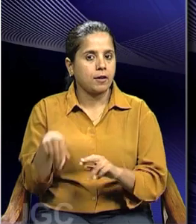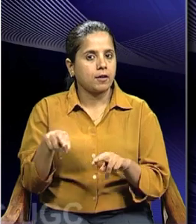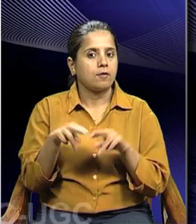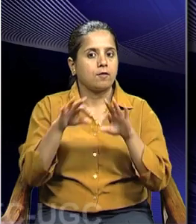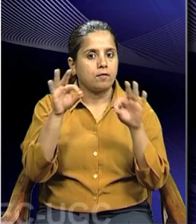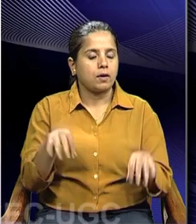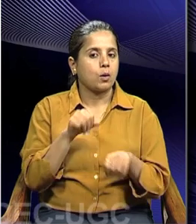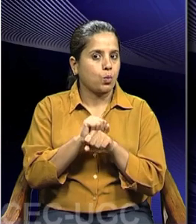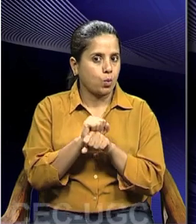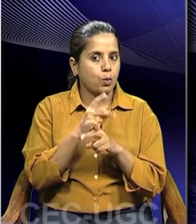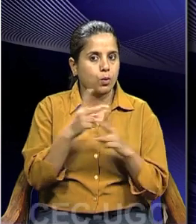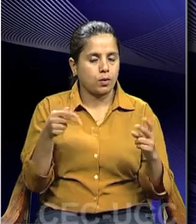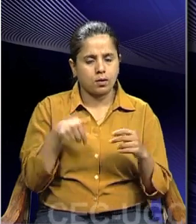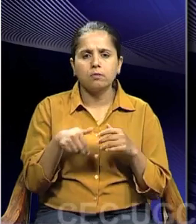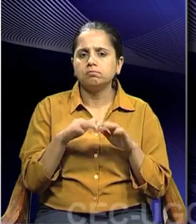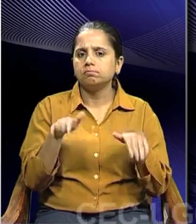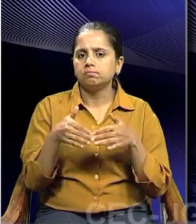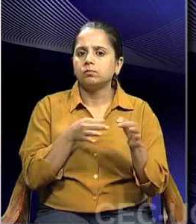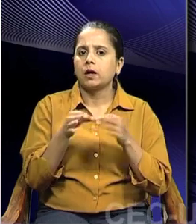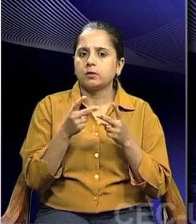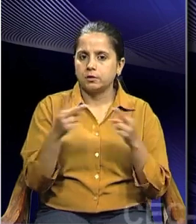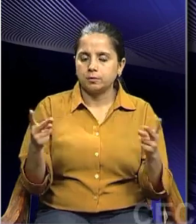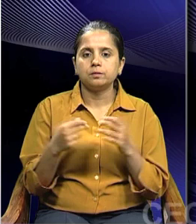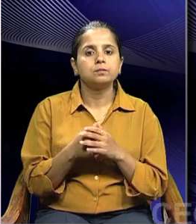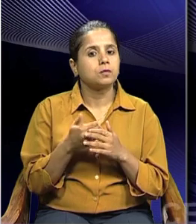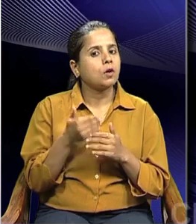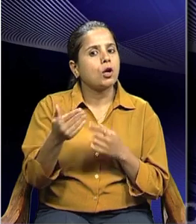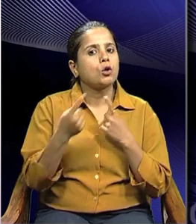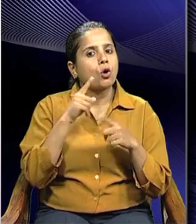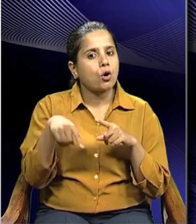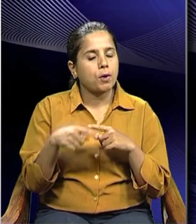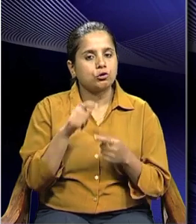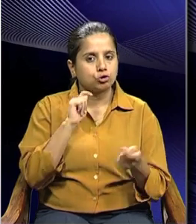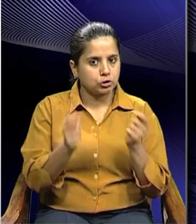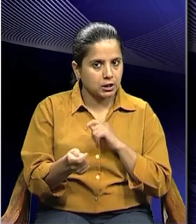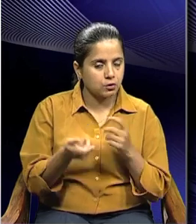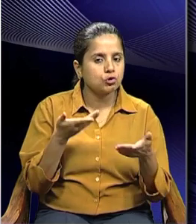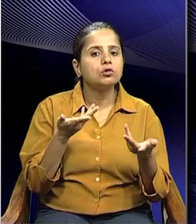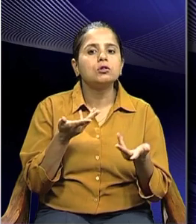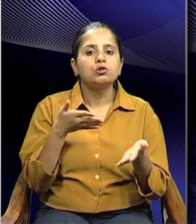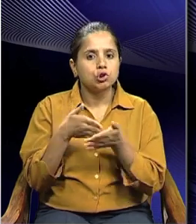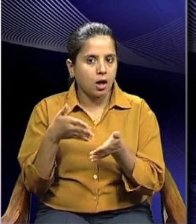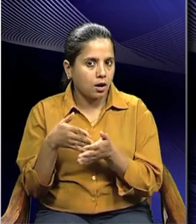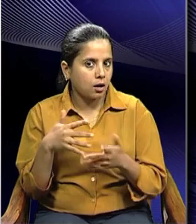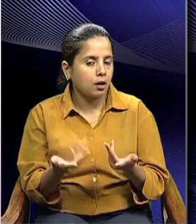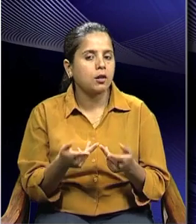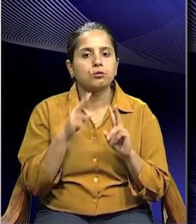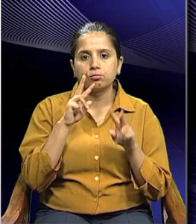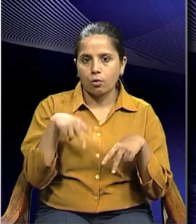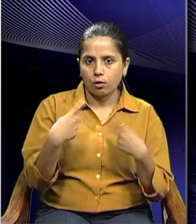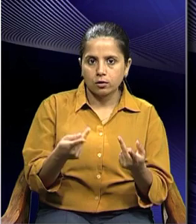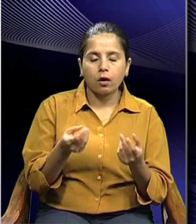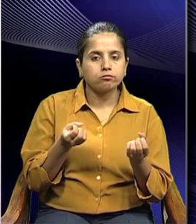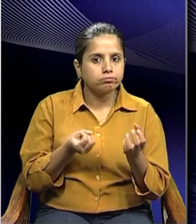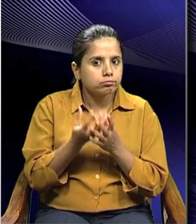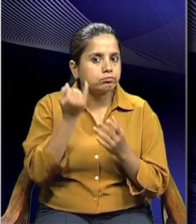engineering which I will be introducing with you today. We will also talk about changes, challenges, responses and